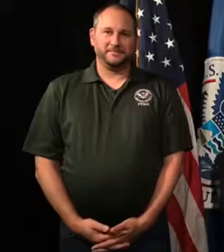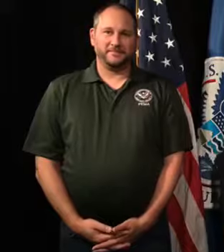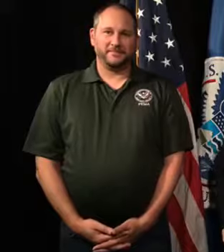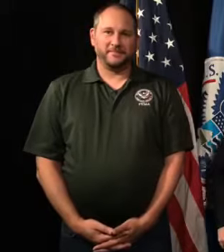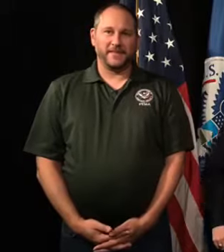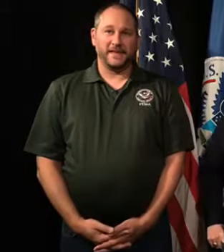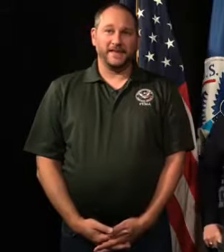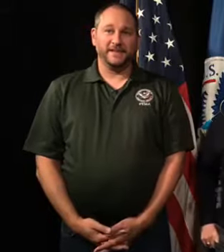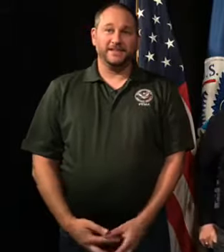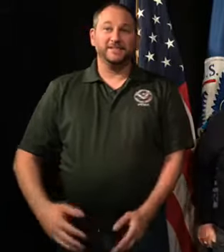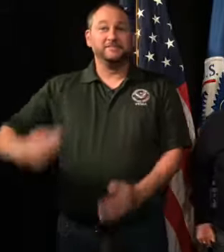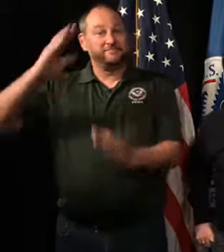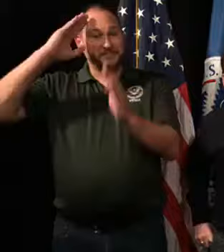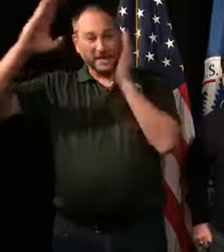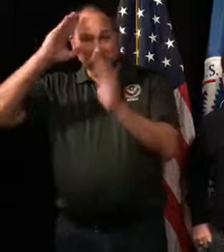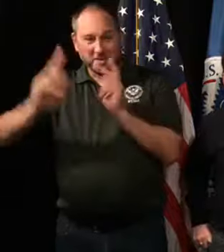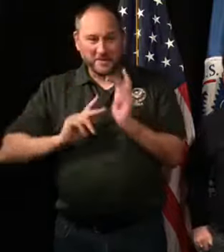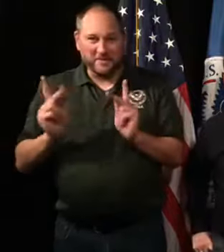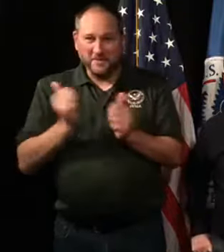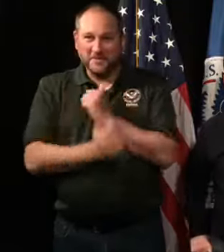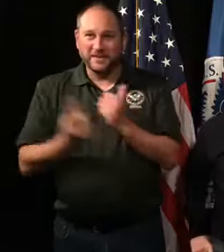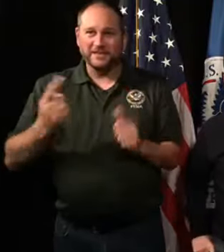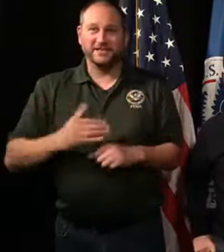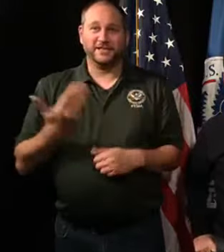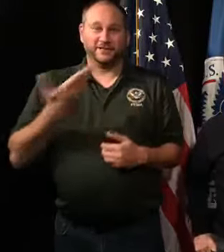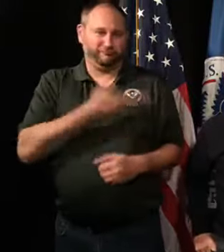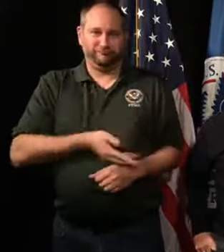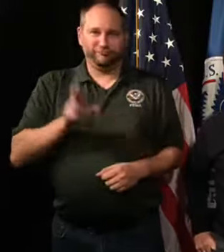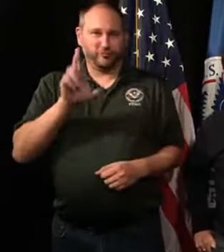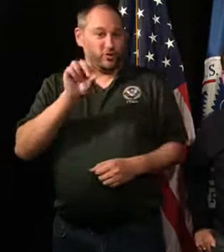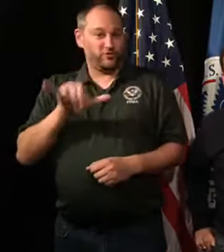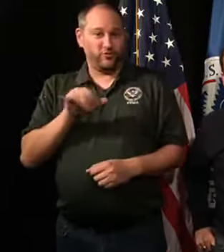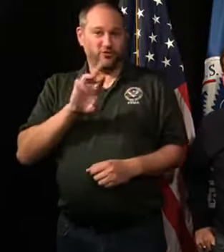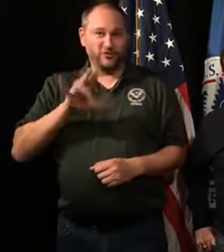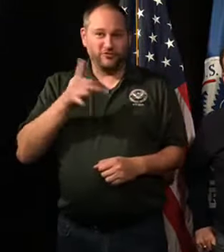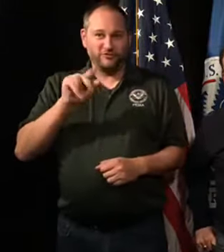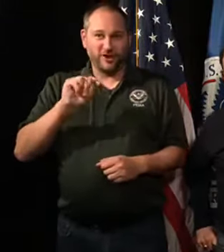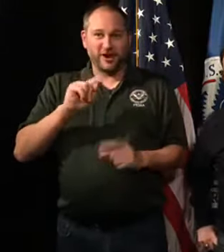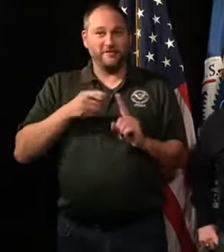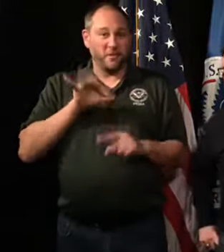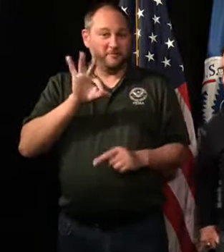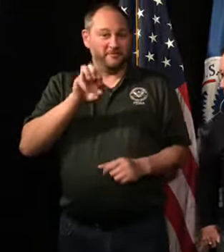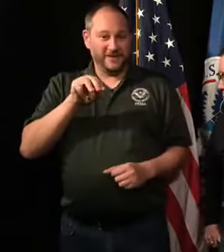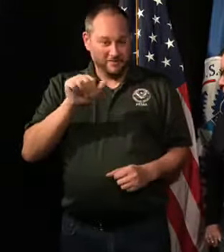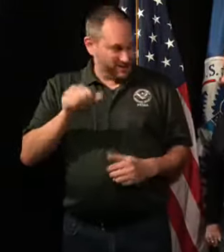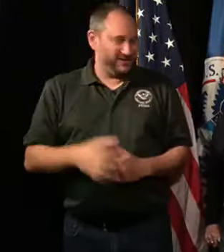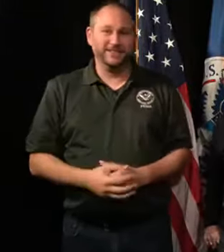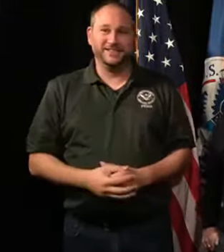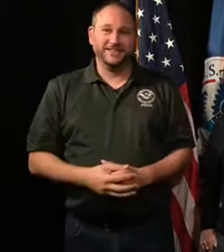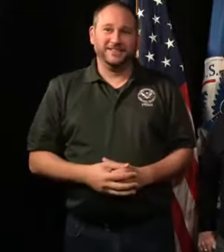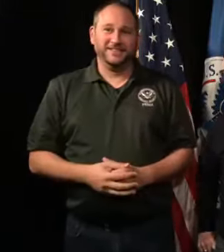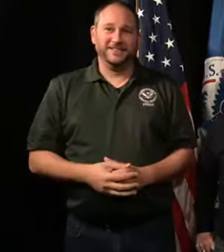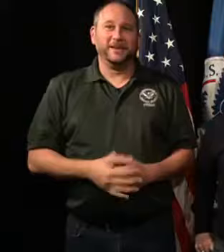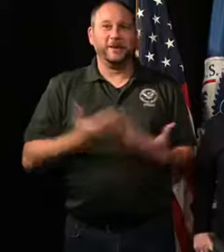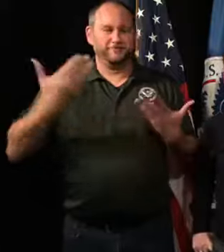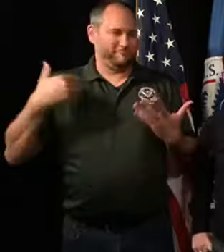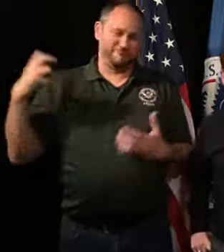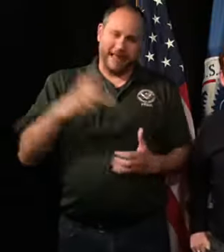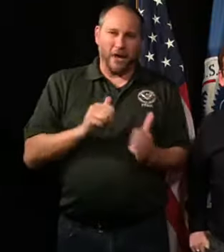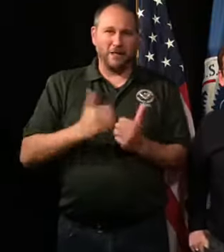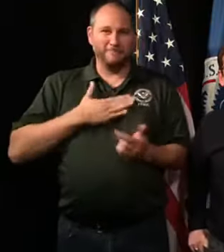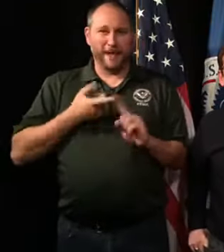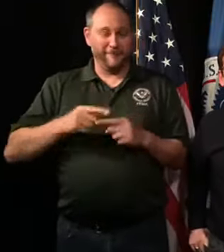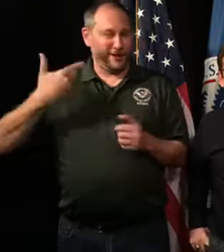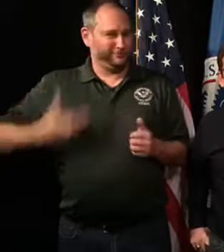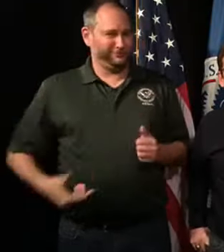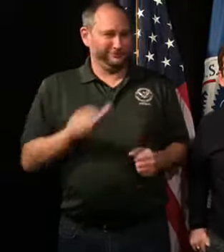Hey folks, Wright here, coming to you from FEMA. Here back with my friend Aaron,